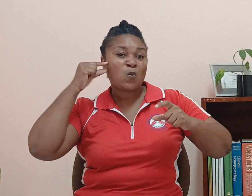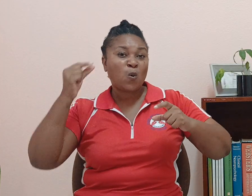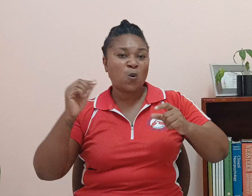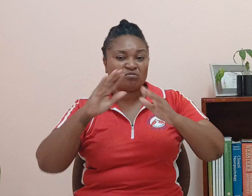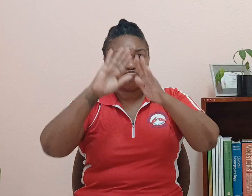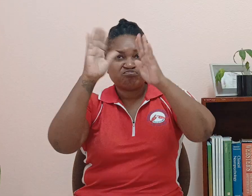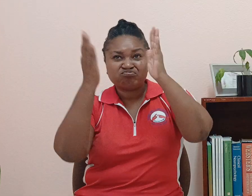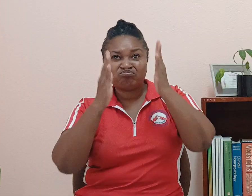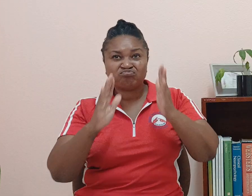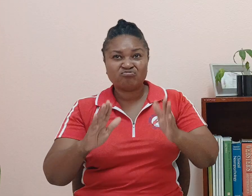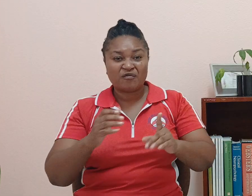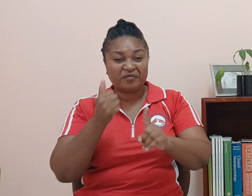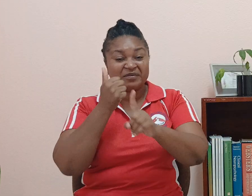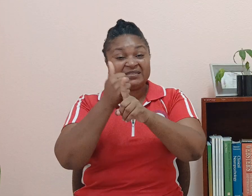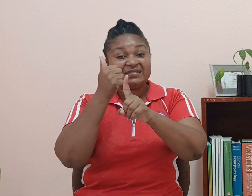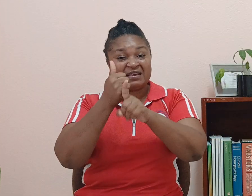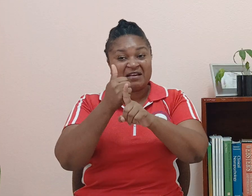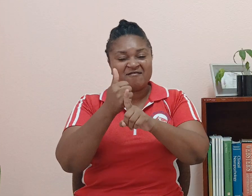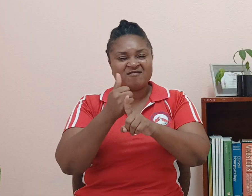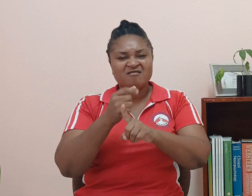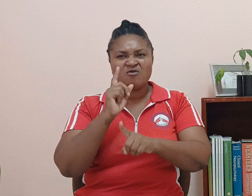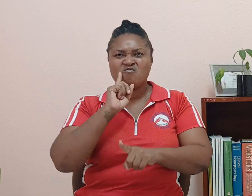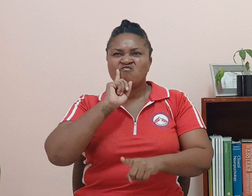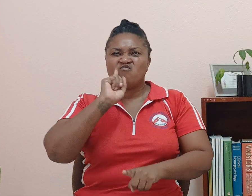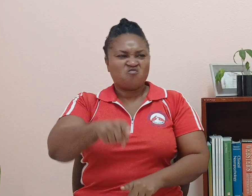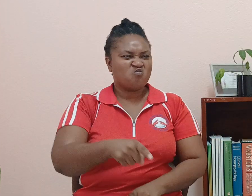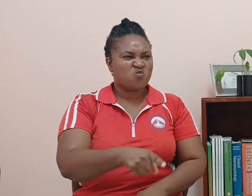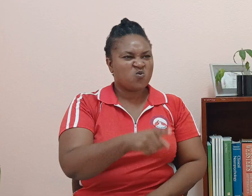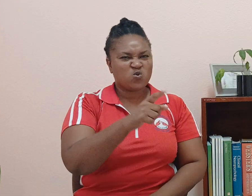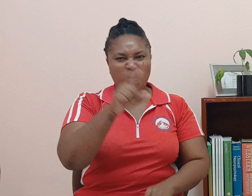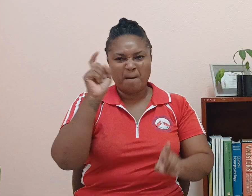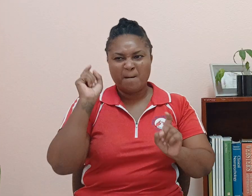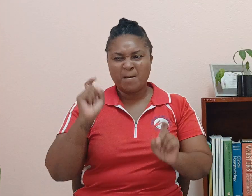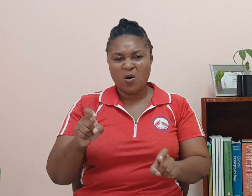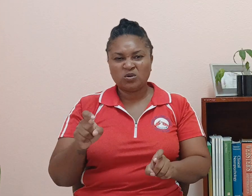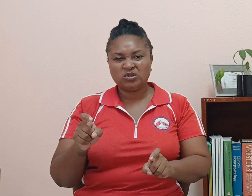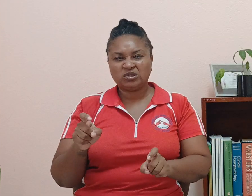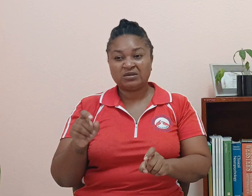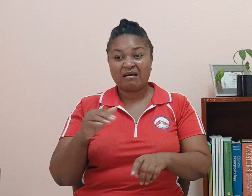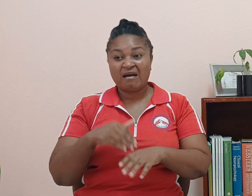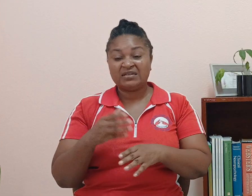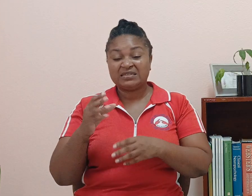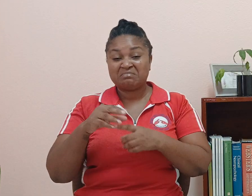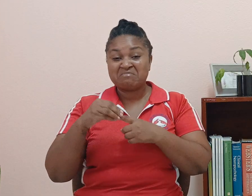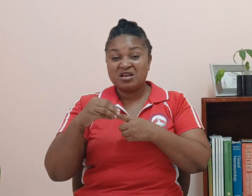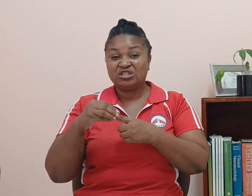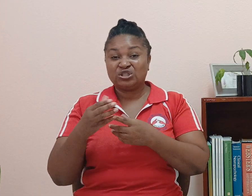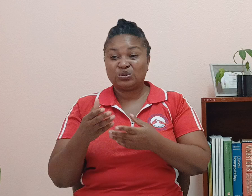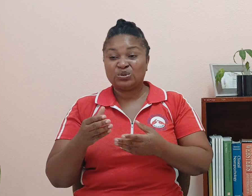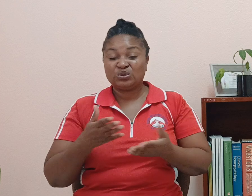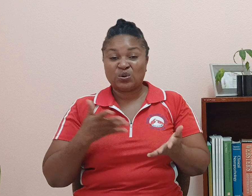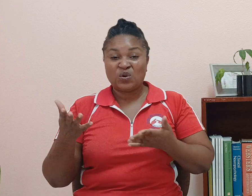and ordered everyone at a special service to tell their